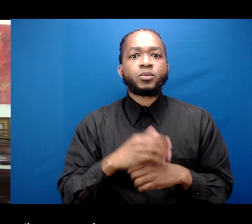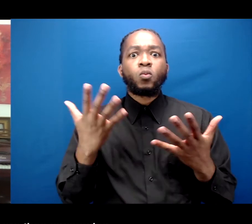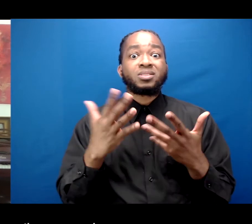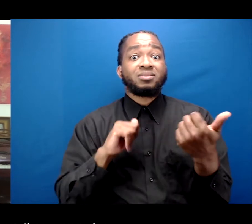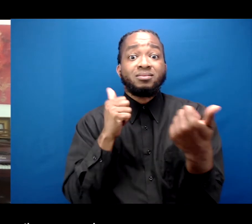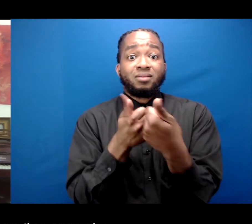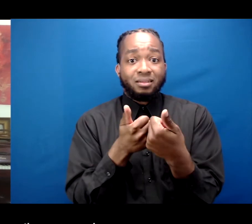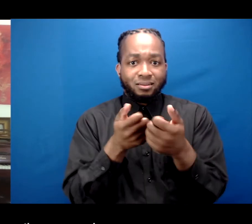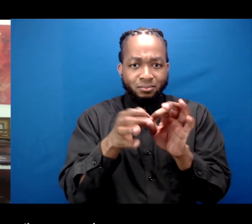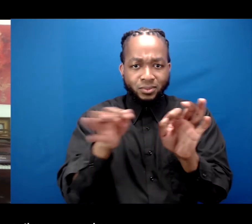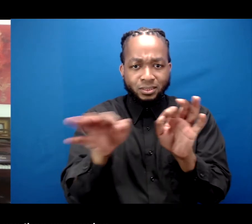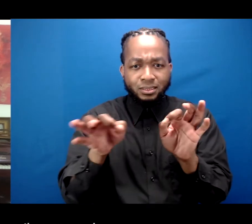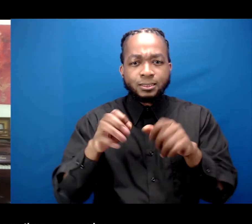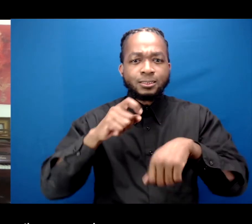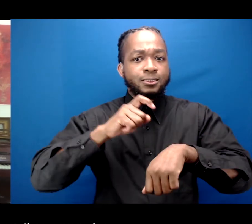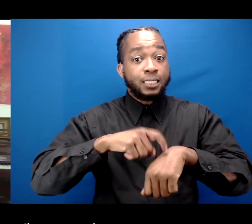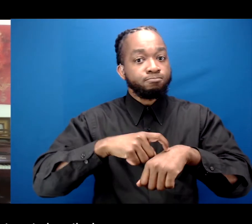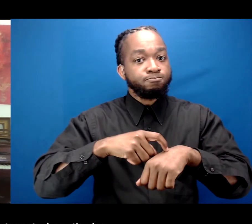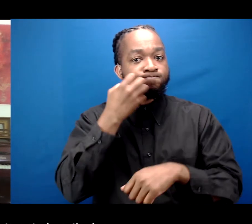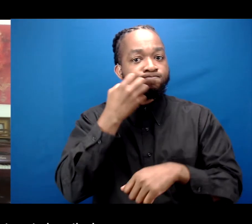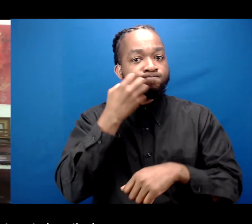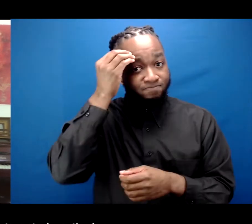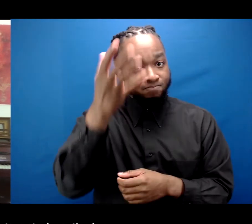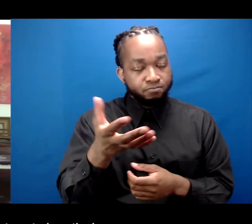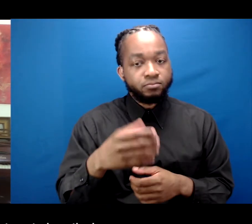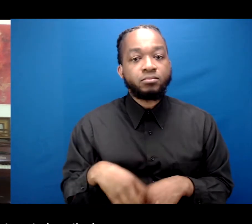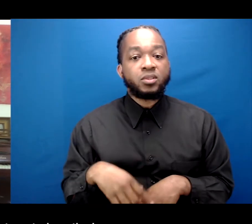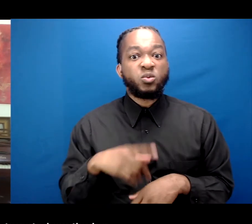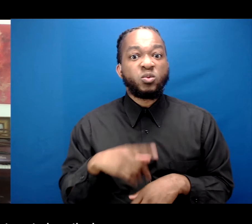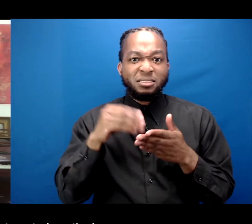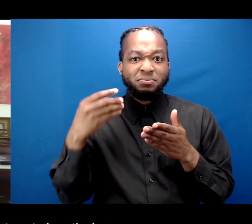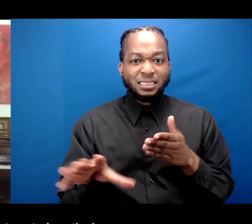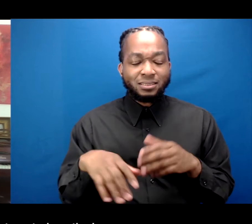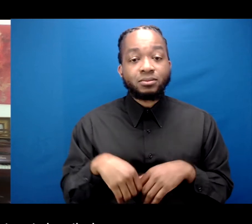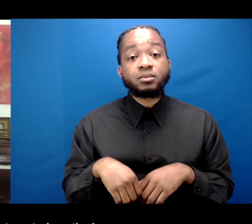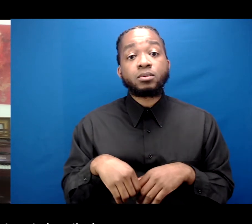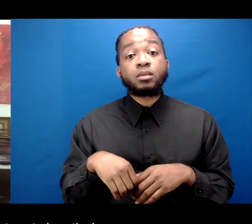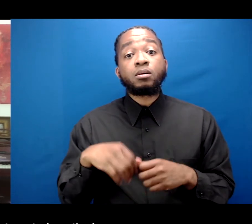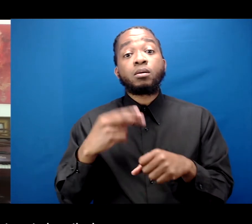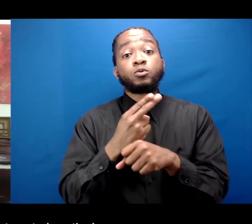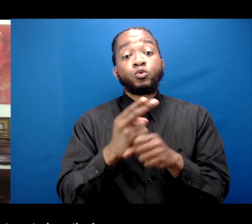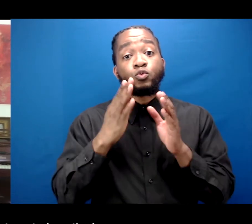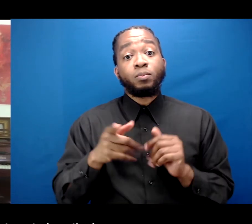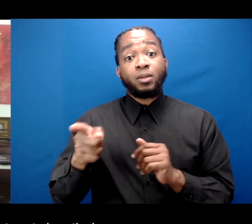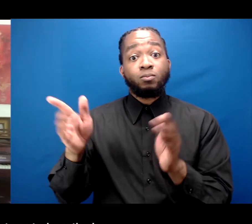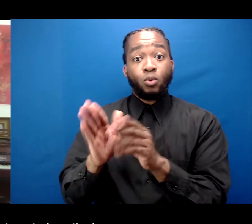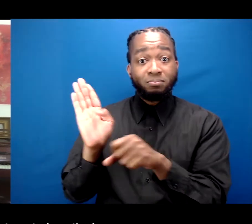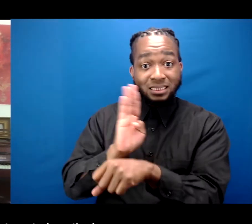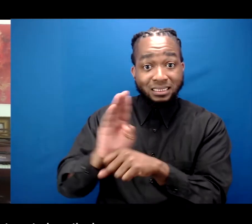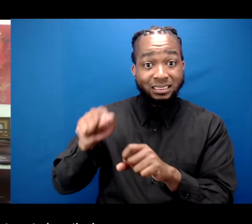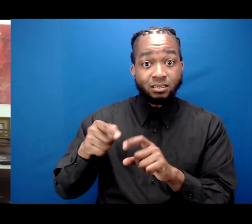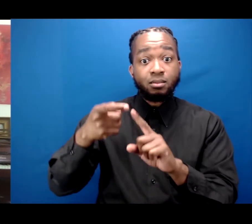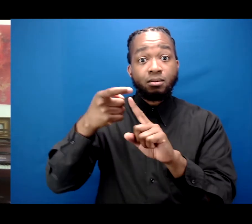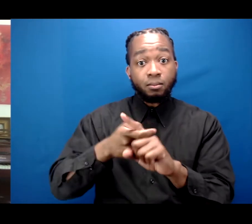can be costly, especially for consumers and small businesses. Automated captioning makes it simple and easy for